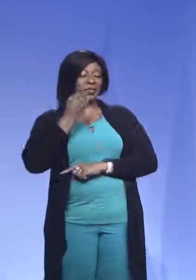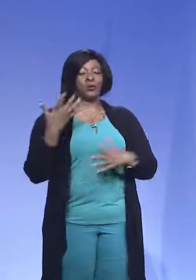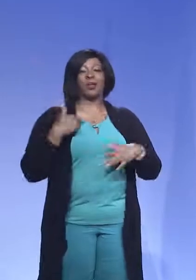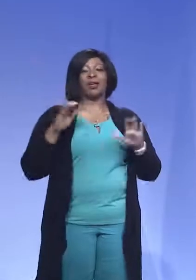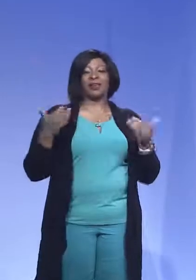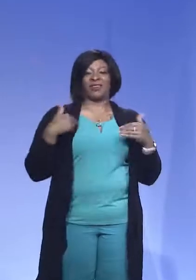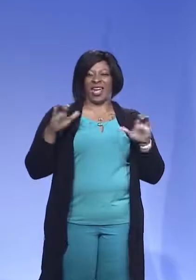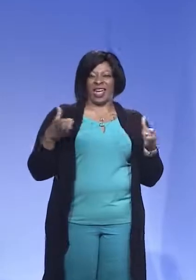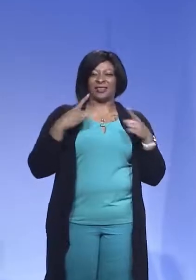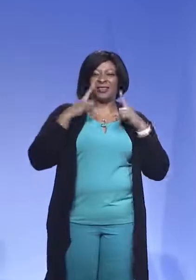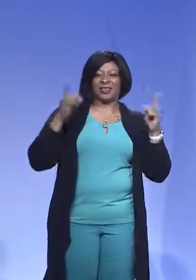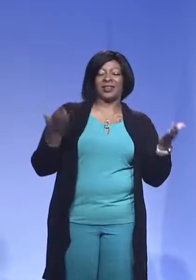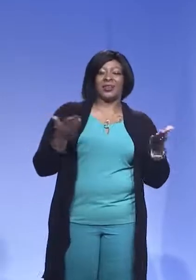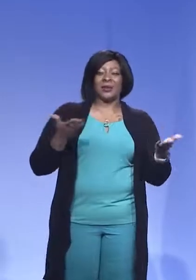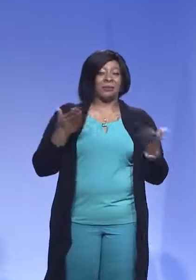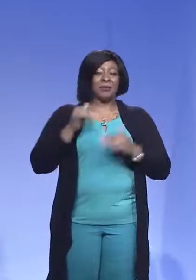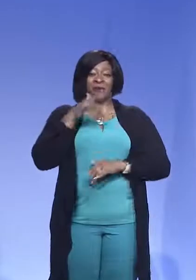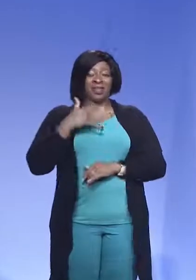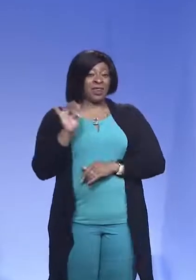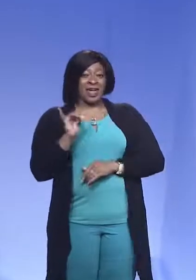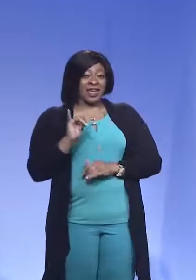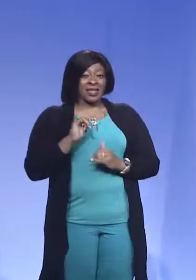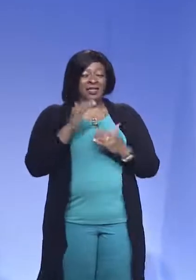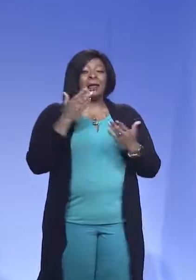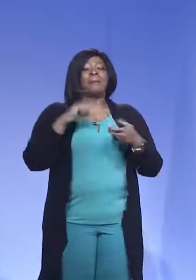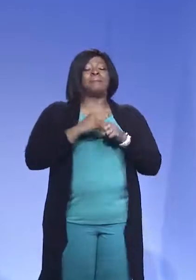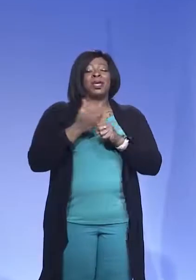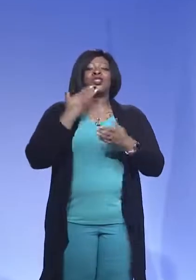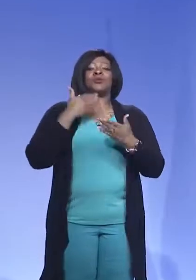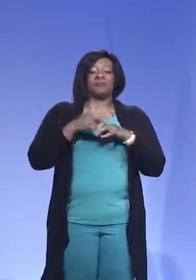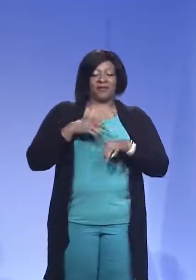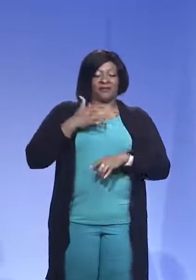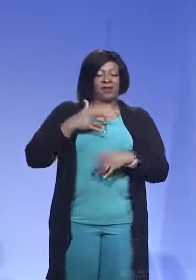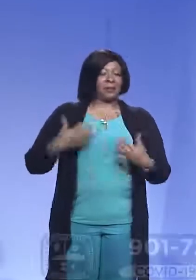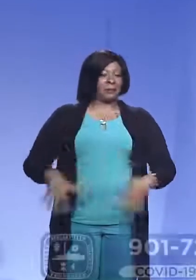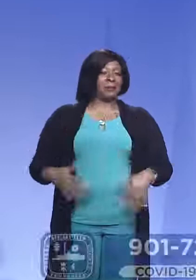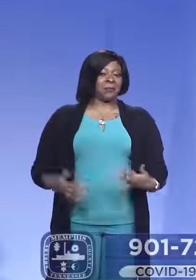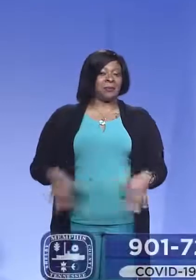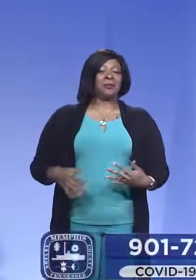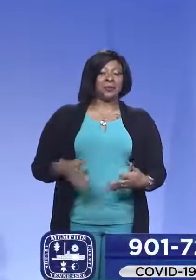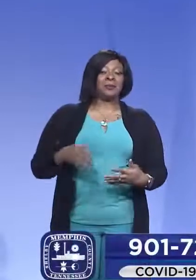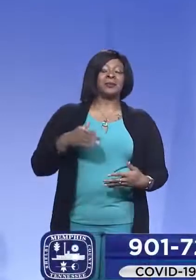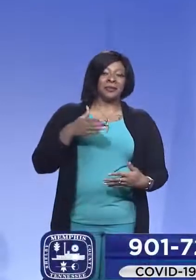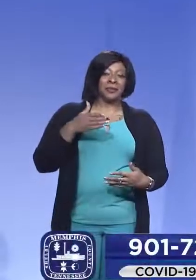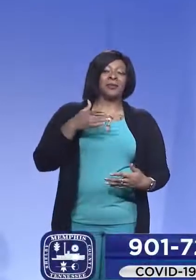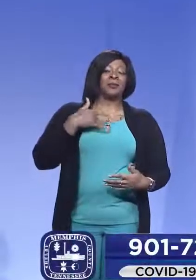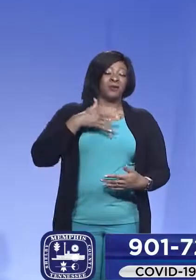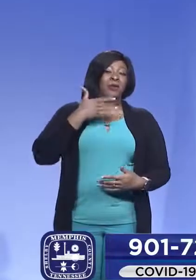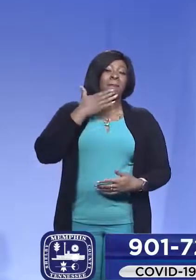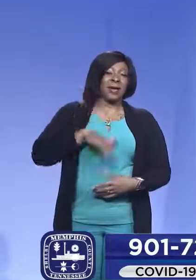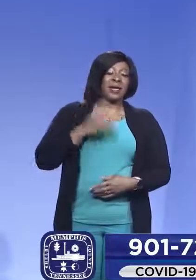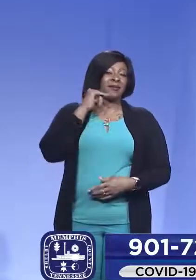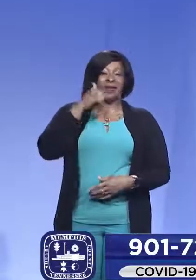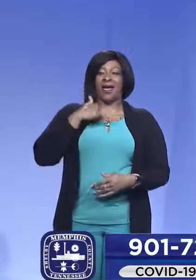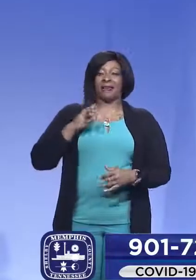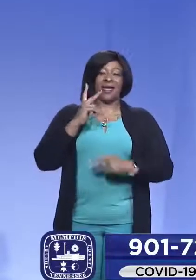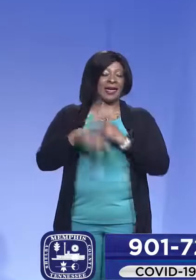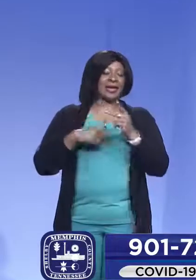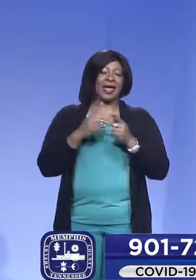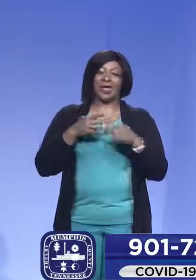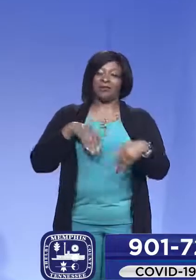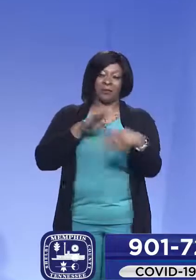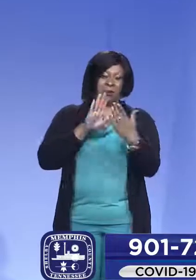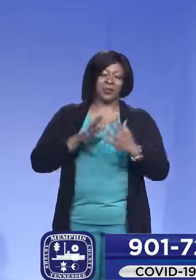here. Now, I know it might not feel like it, but things could be incredibly bad if we had not had this kind of an